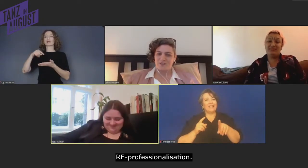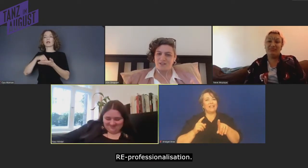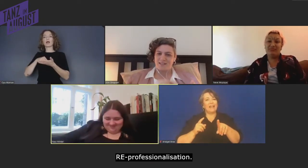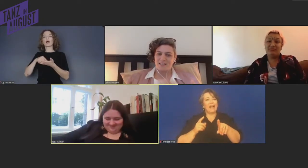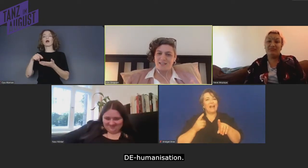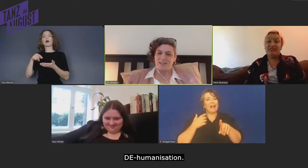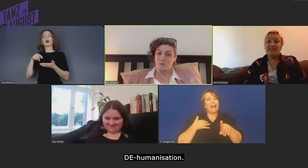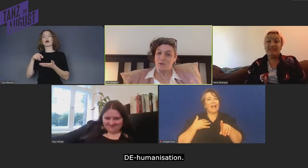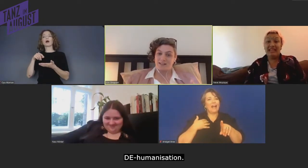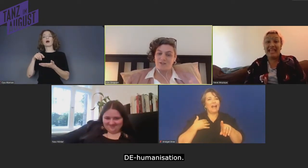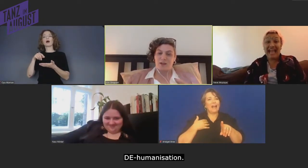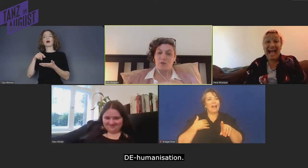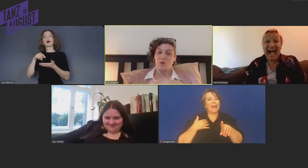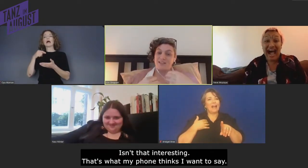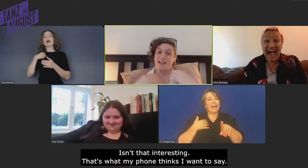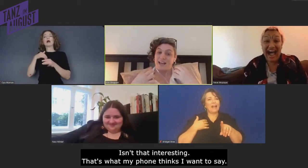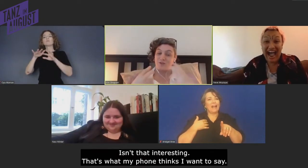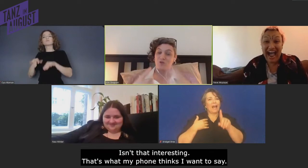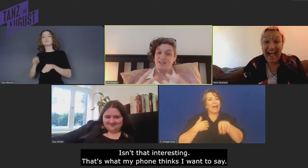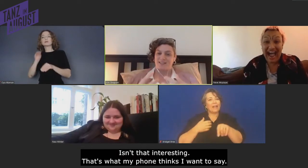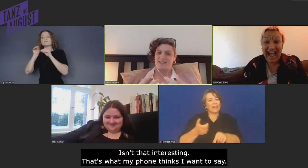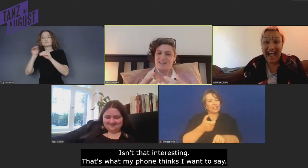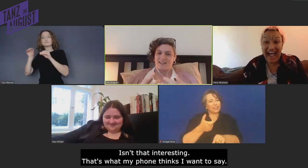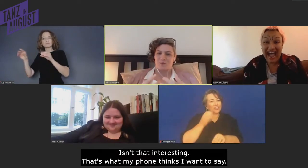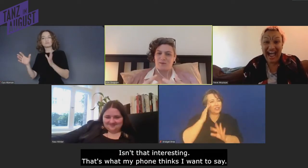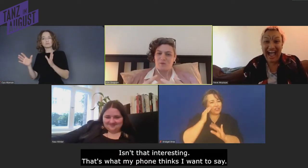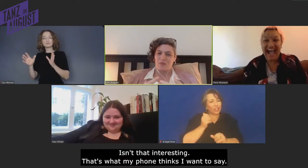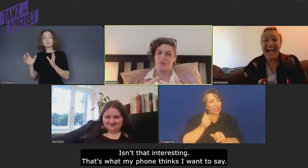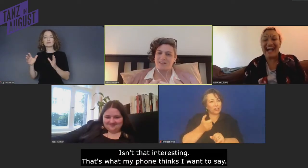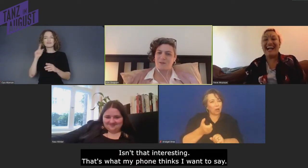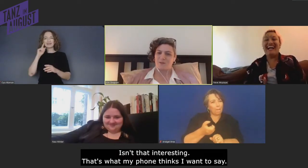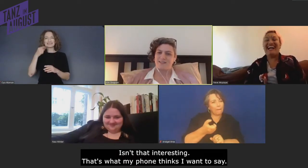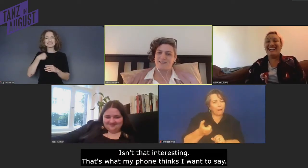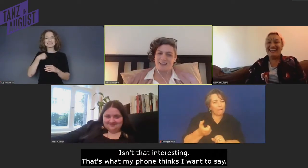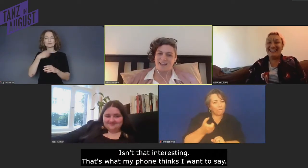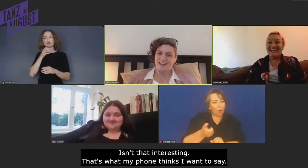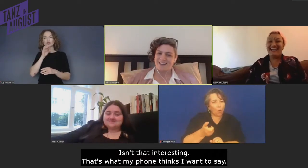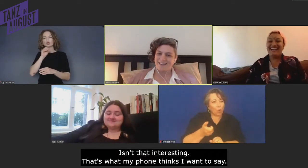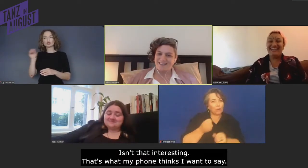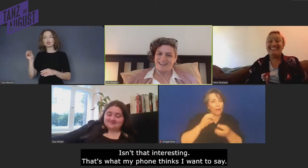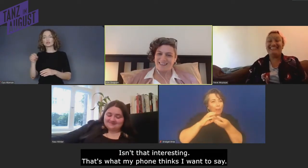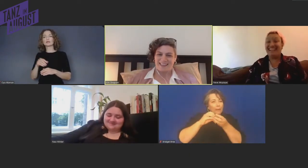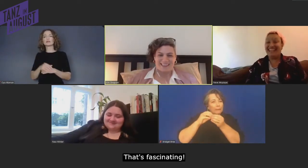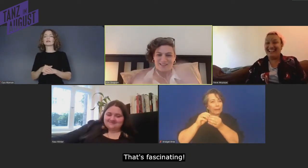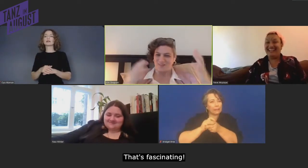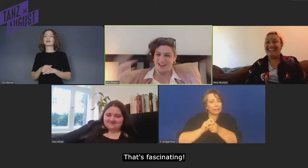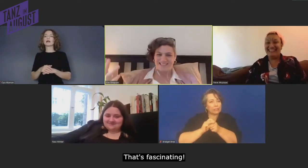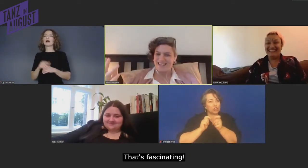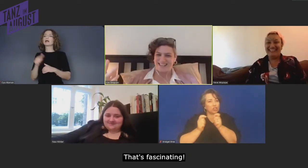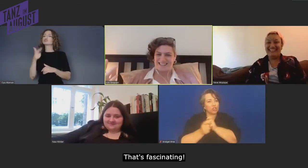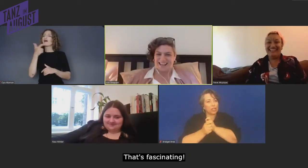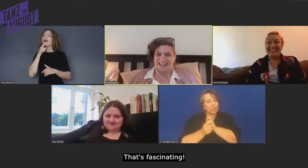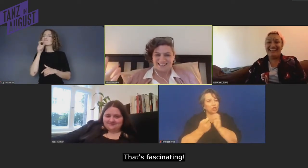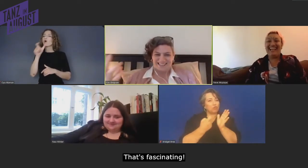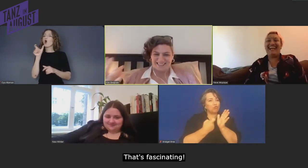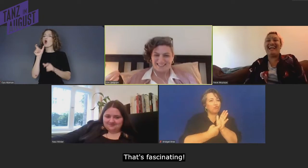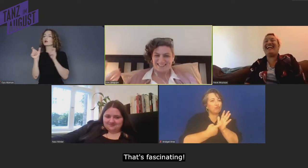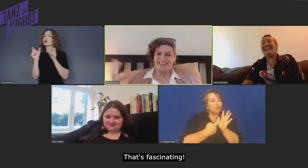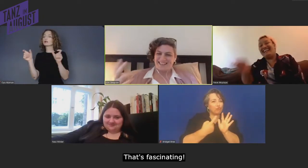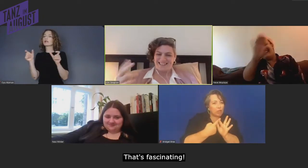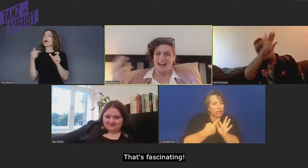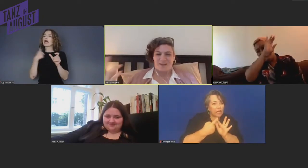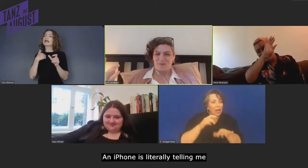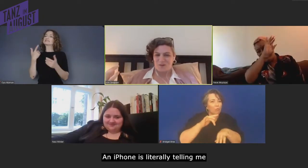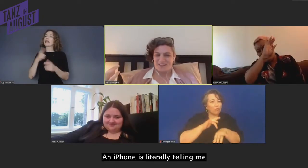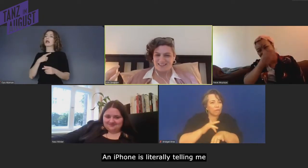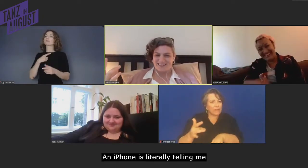Reprofessionalization and dehumanization. I thought, isn't that interesting that that's what my phone thinks I want to say? I think that's fascinating. It's